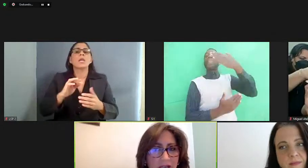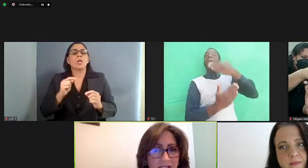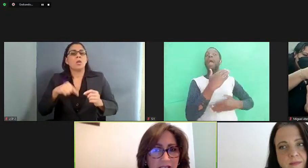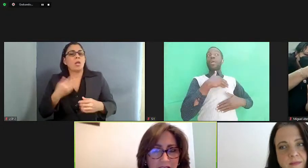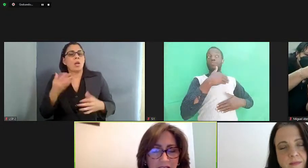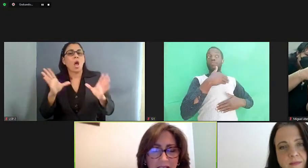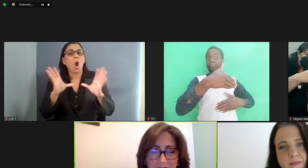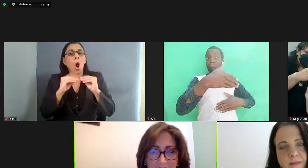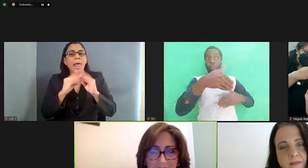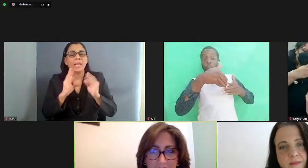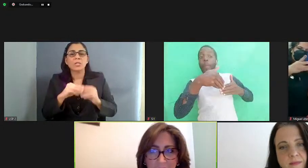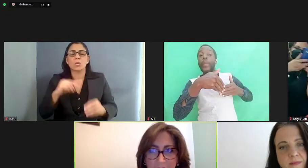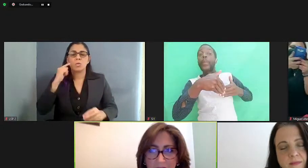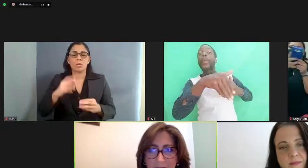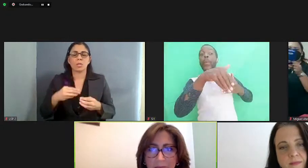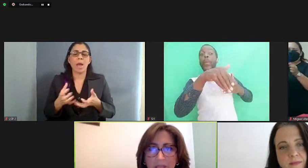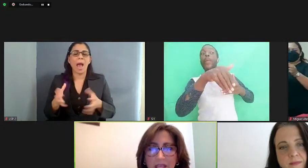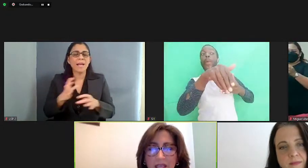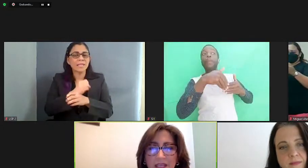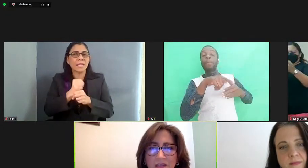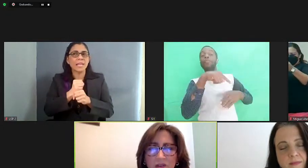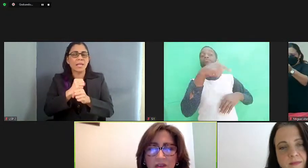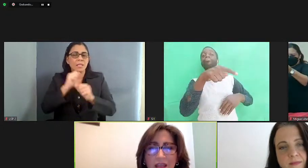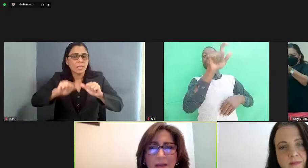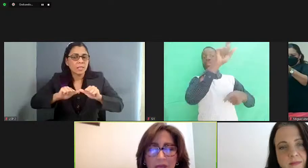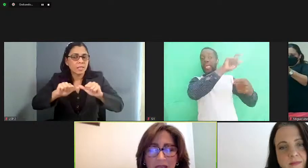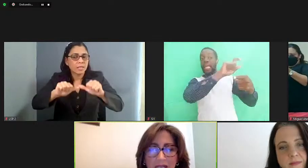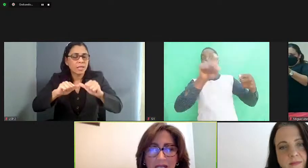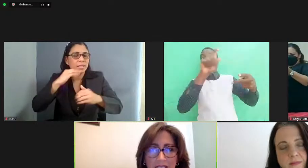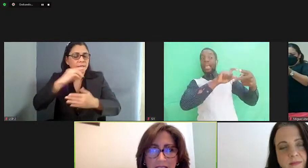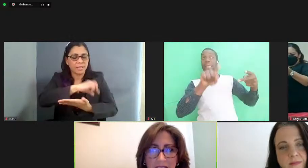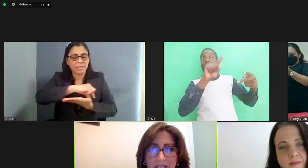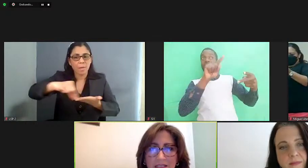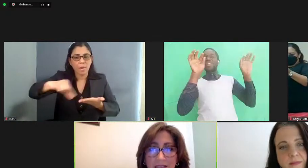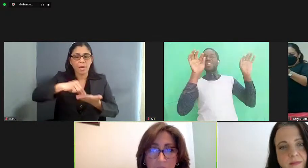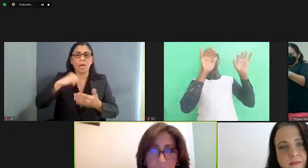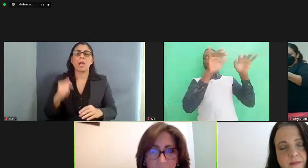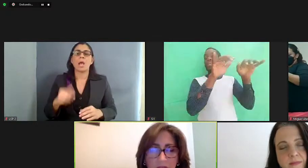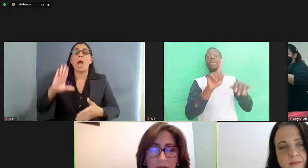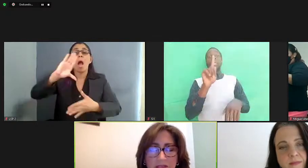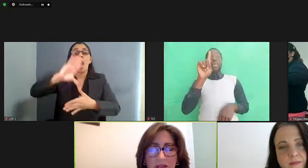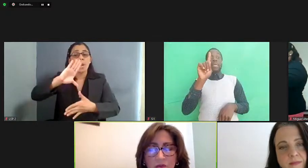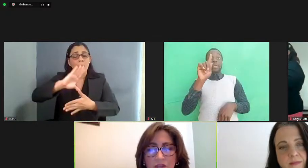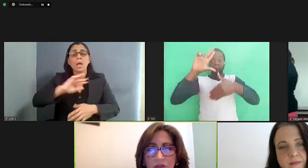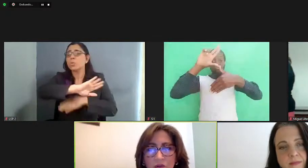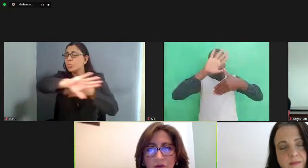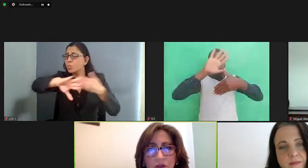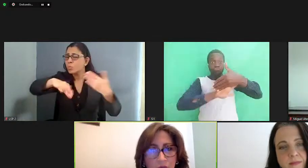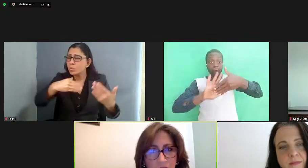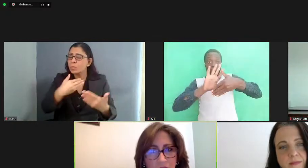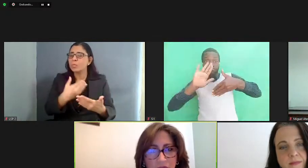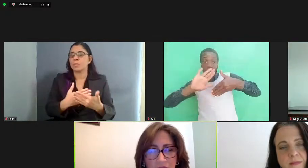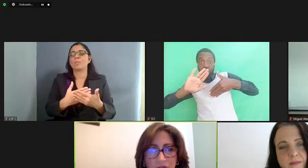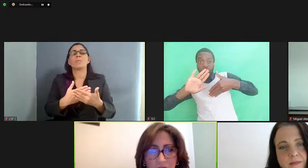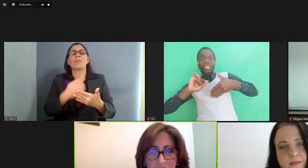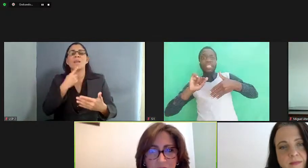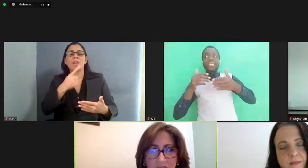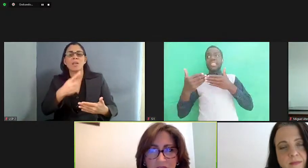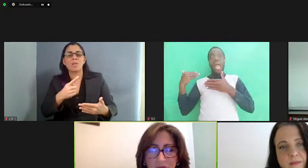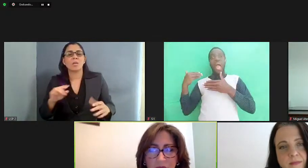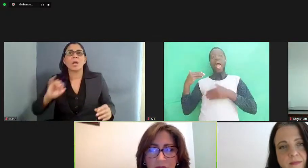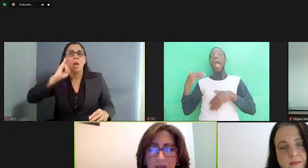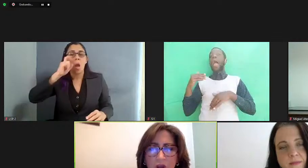the global disability summits to be carried out in the next week where latin america after